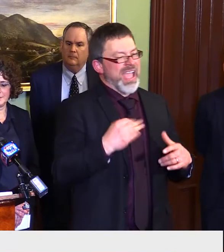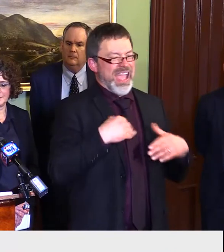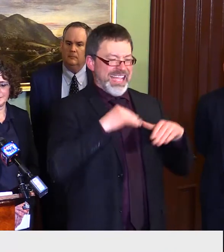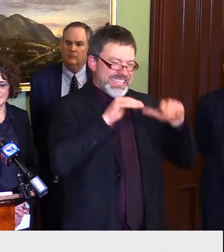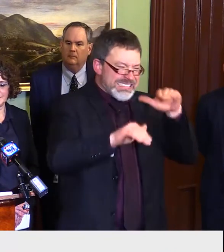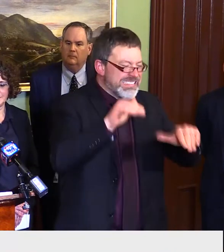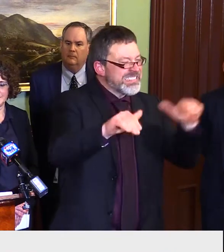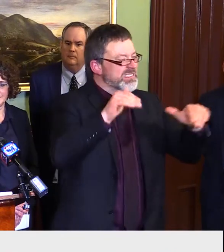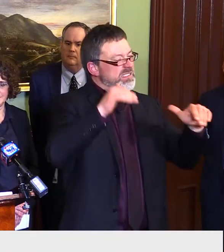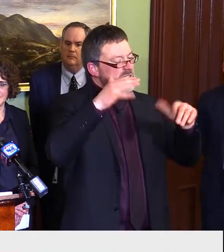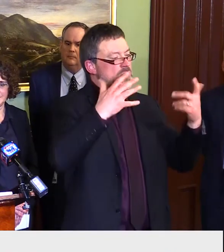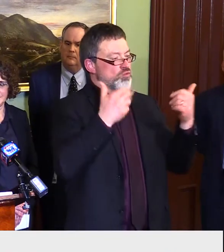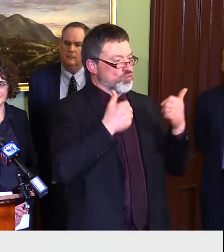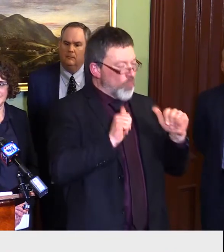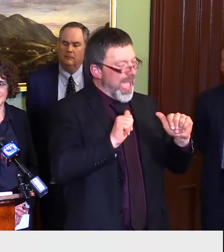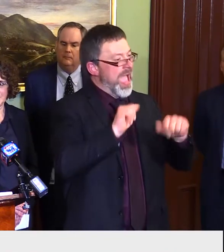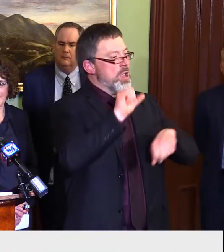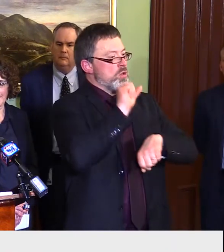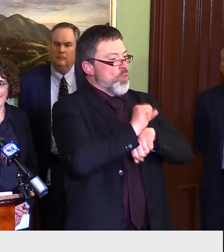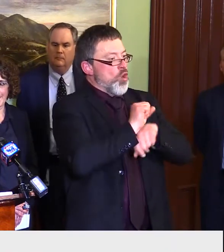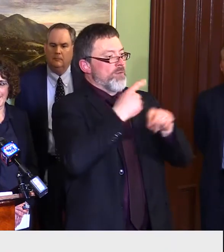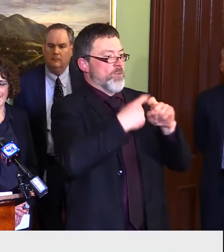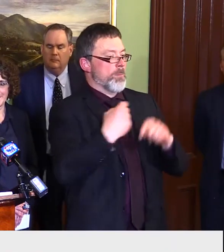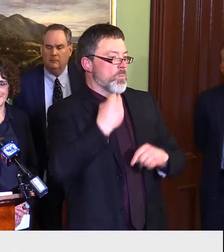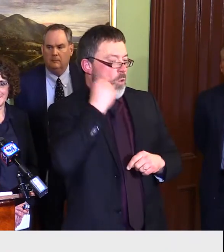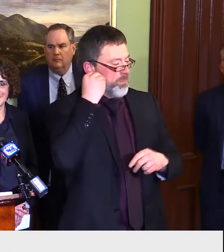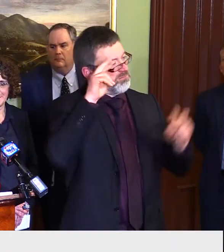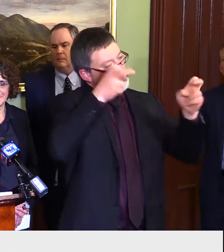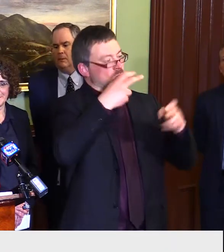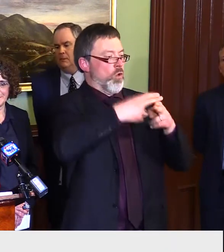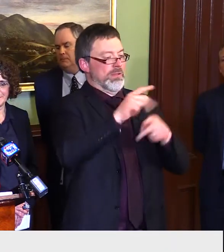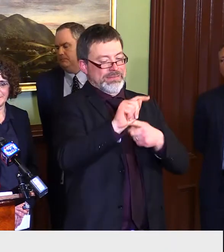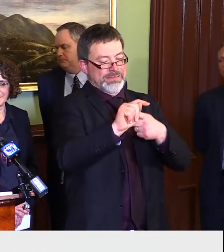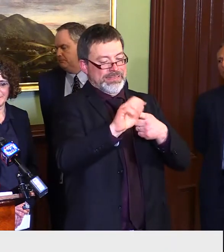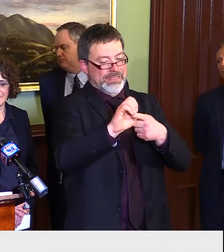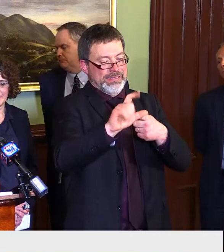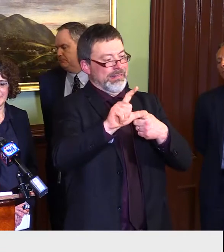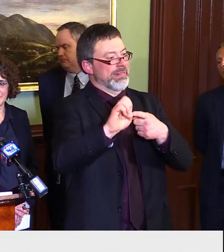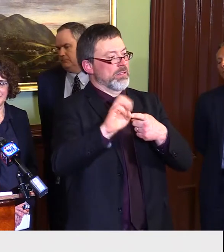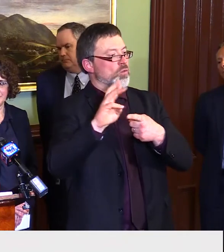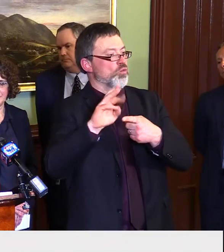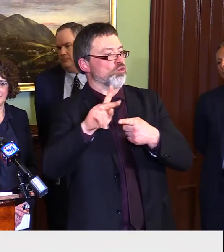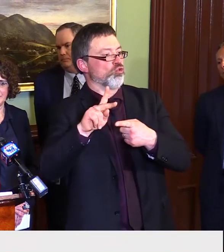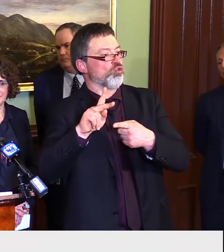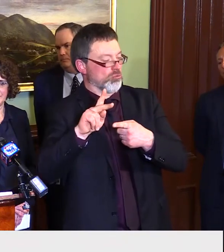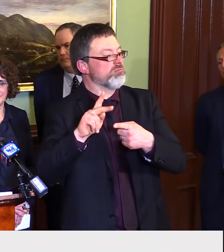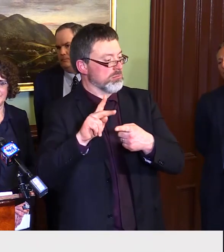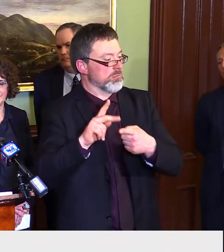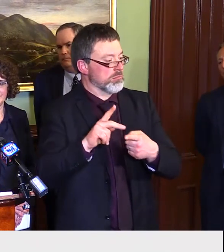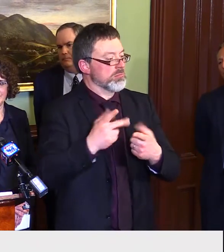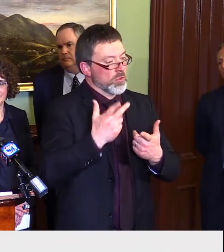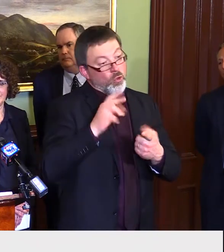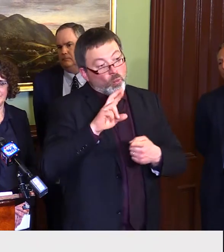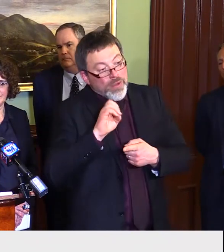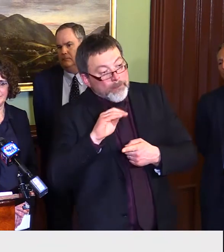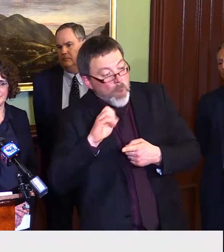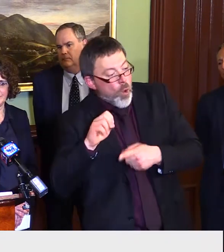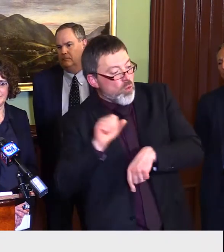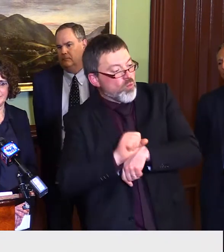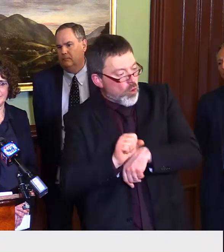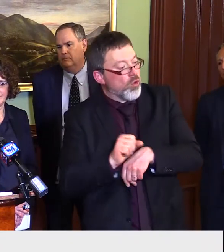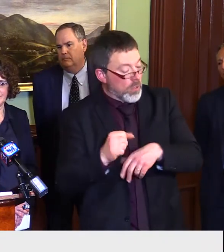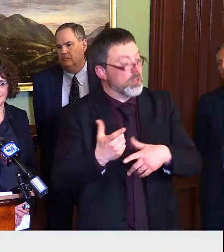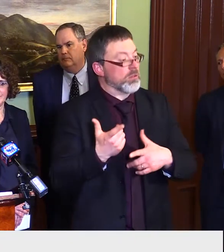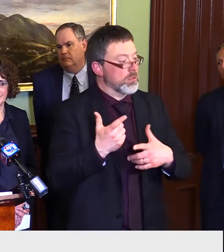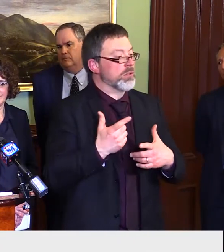little more aggressive with that, so we can start to lower the volume of state employees in some of our office